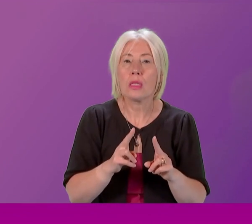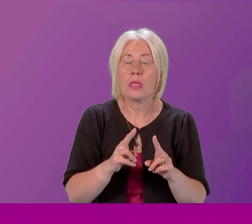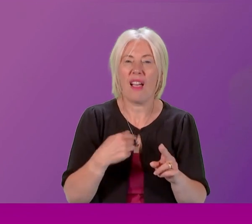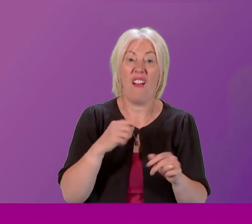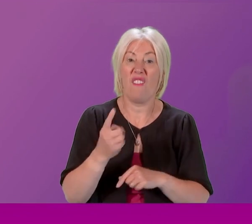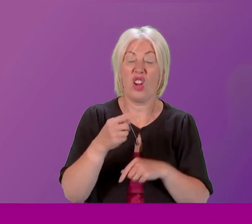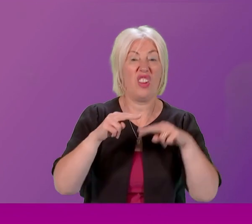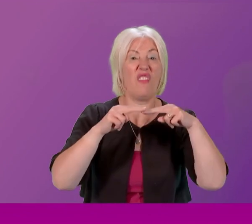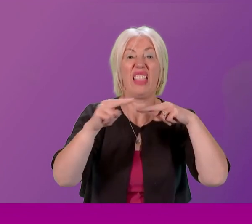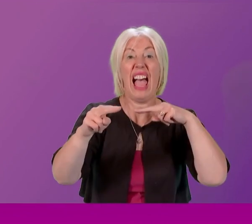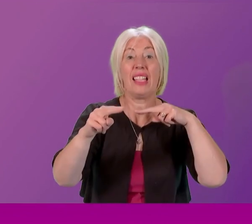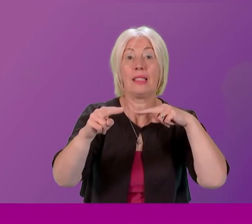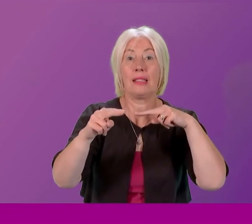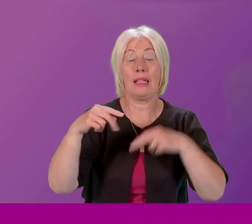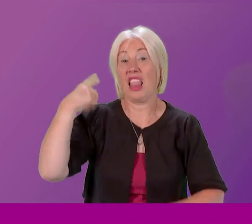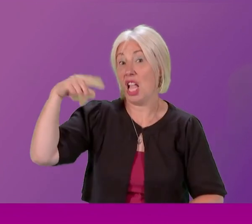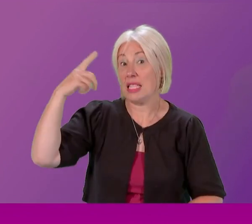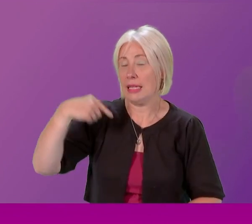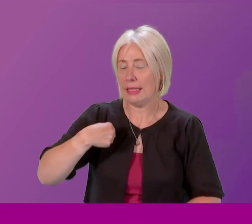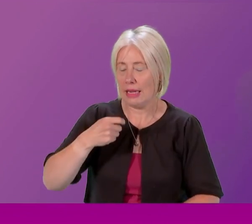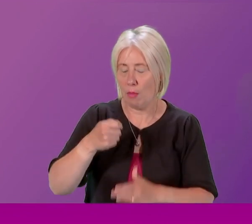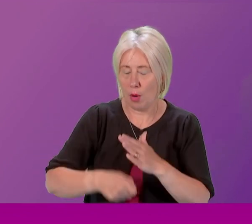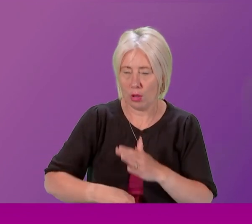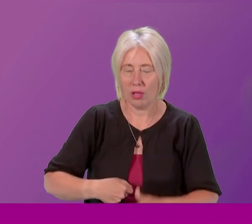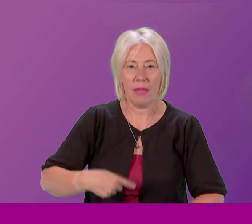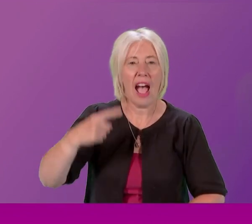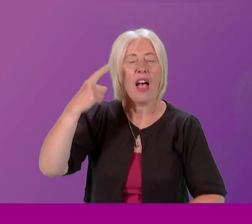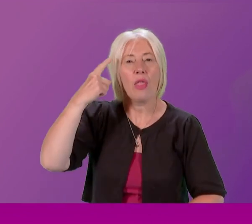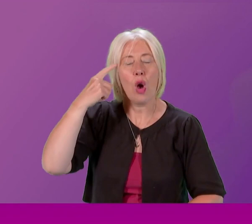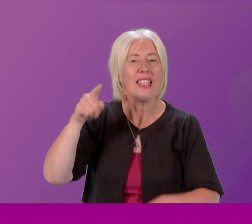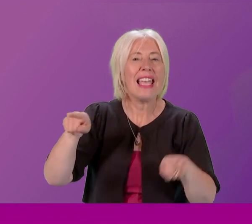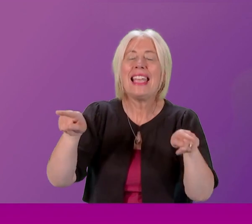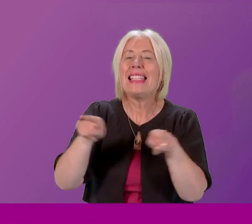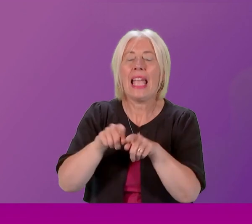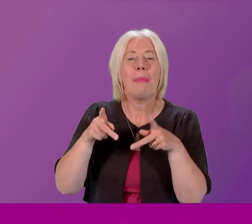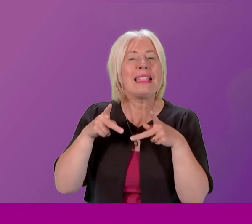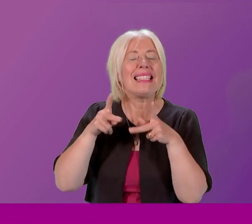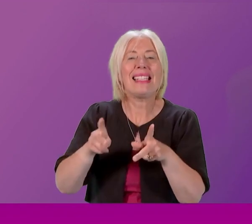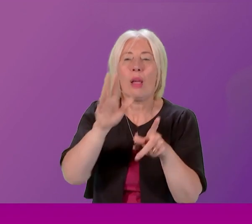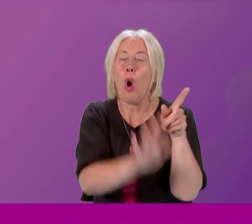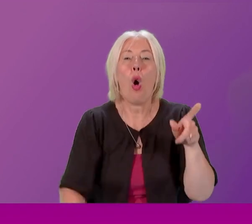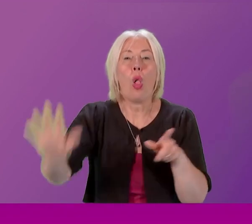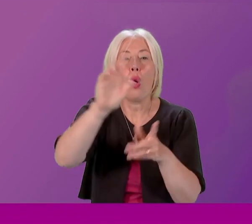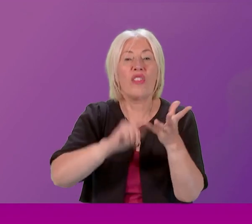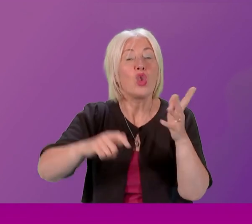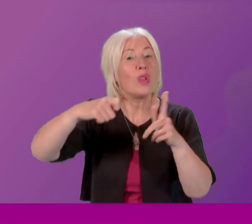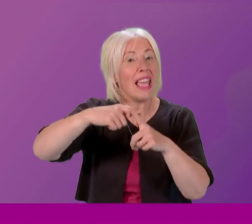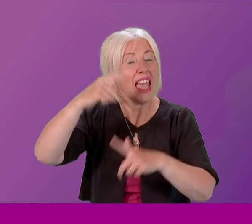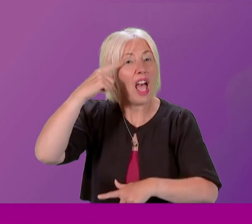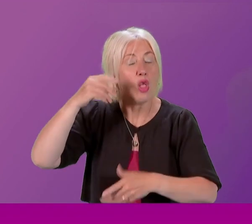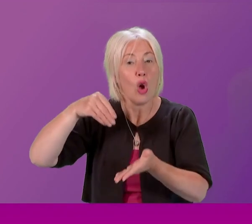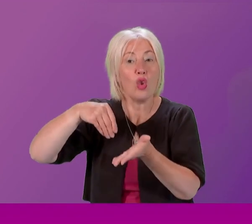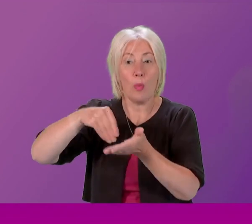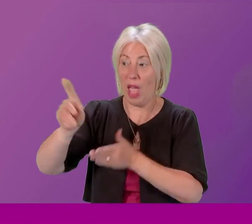my first flat, I should say, in London. And I thought that the same system ran up and down the country and that you paid